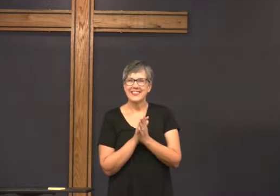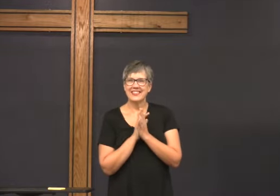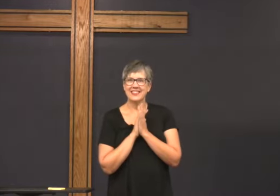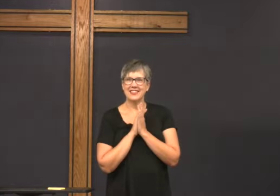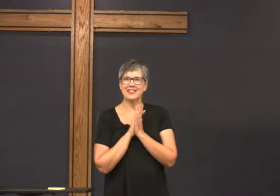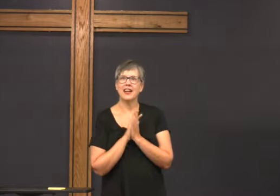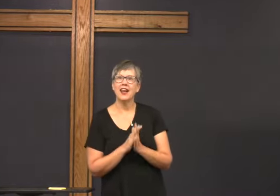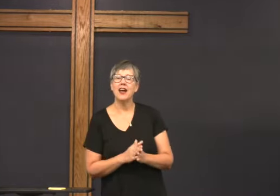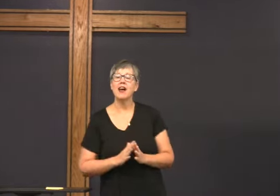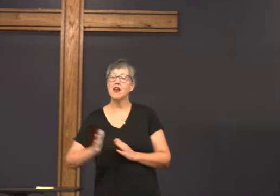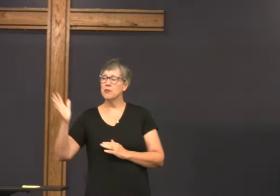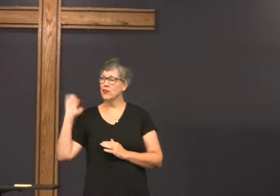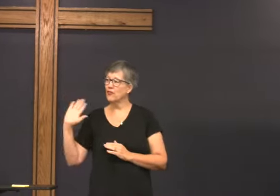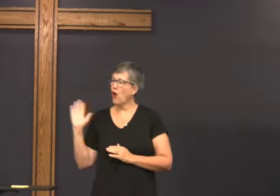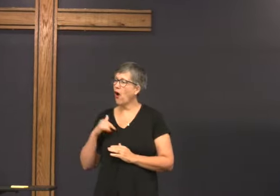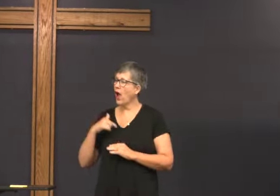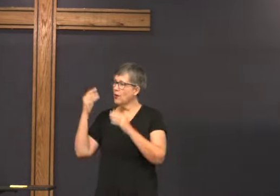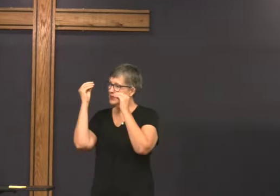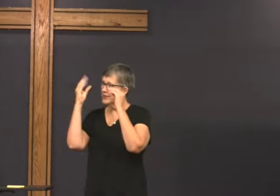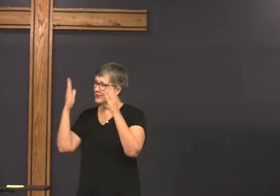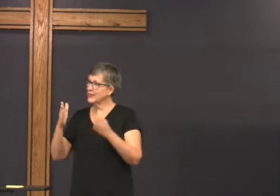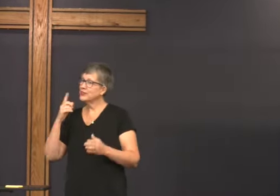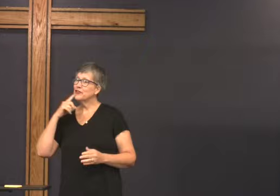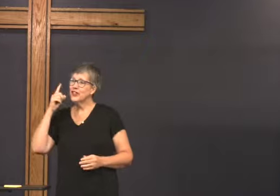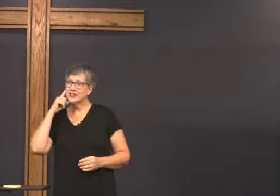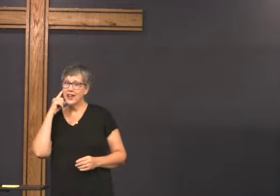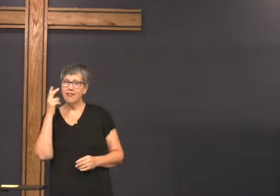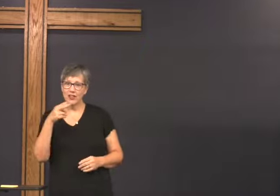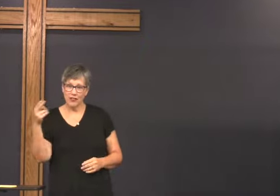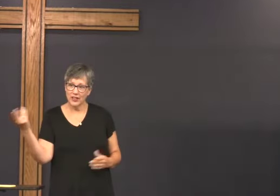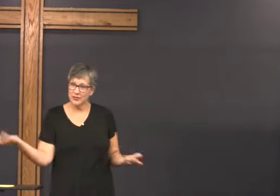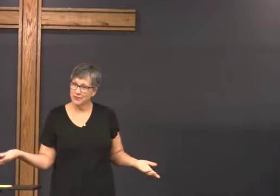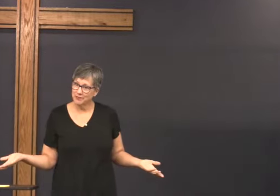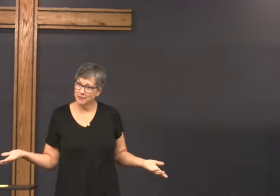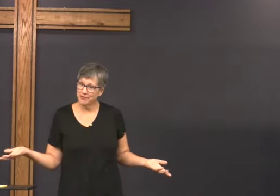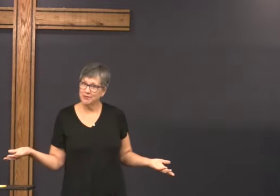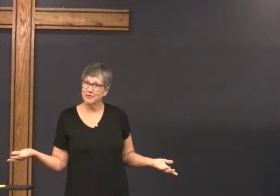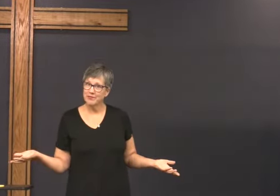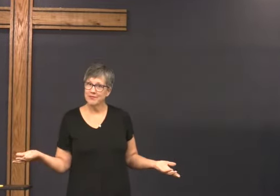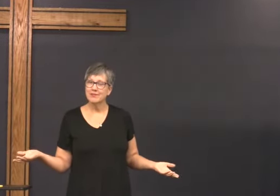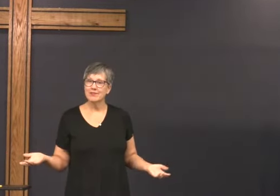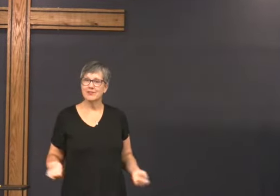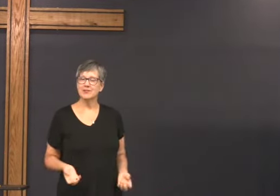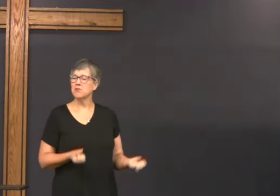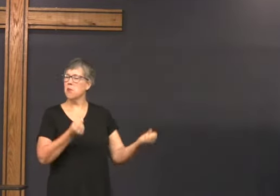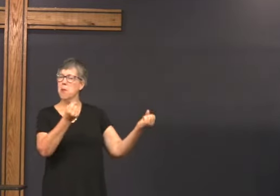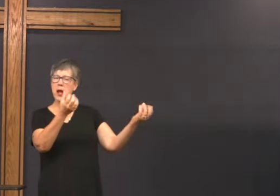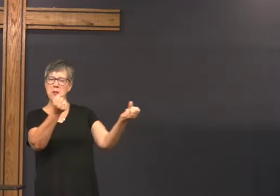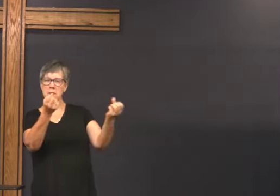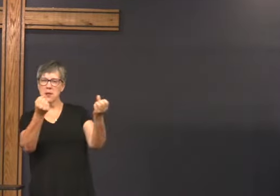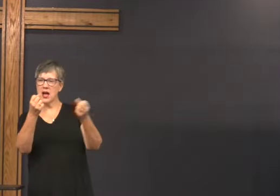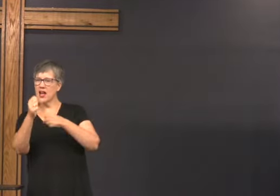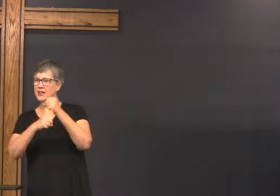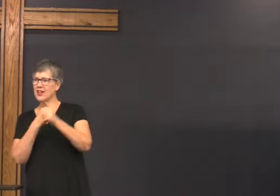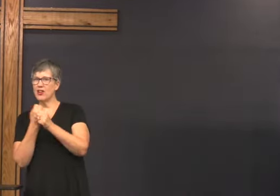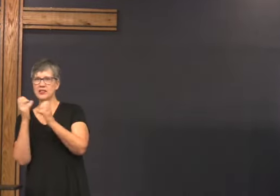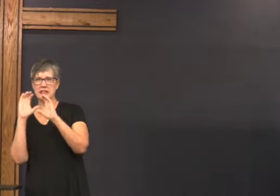Next slide. In the past, I have been a teacher to the deaf and the hard of hearing. For